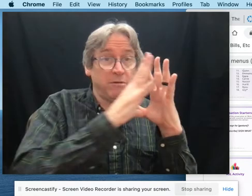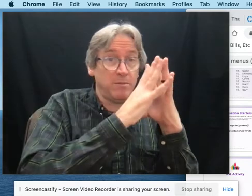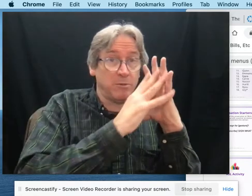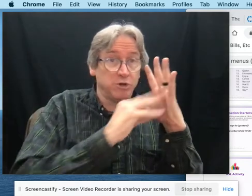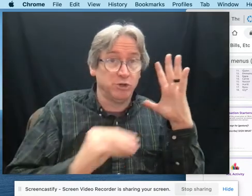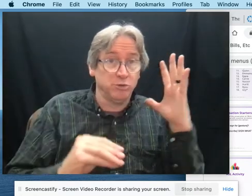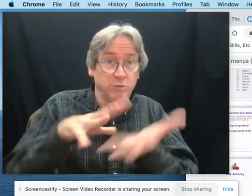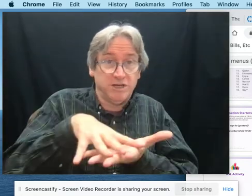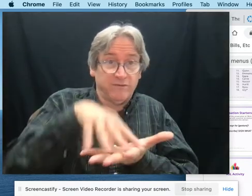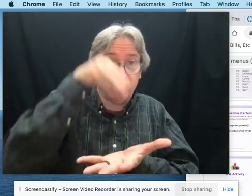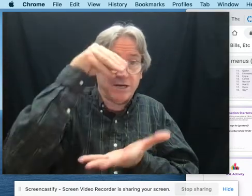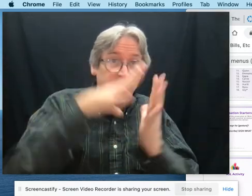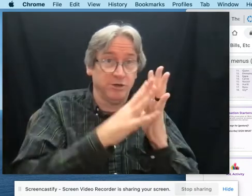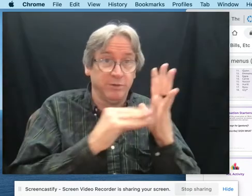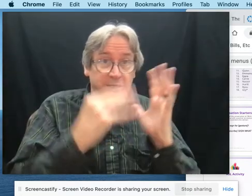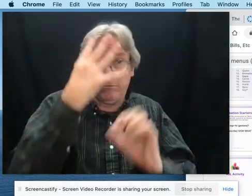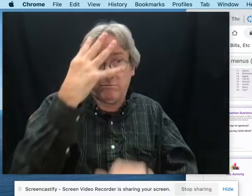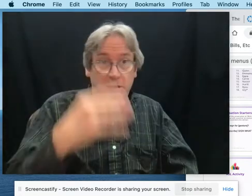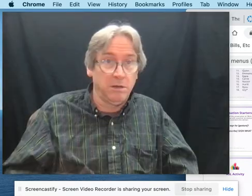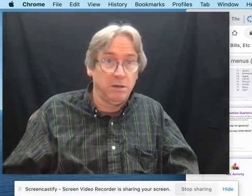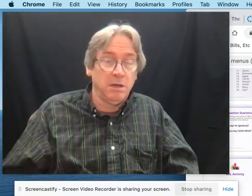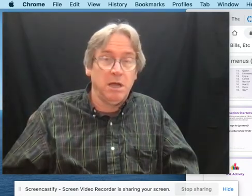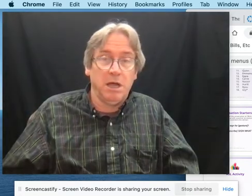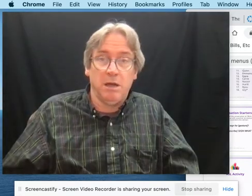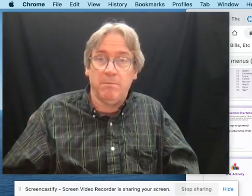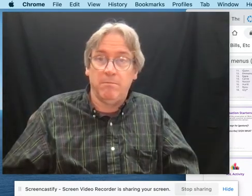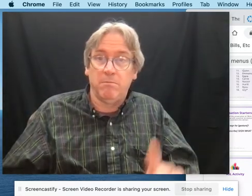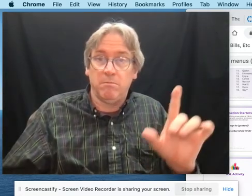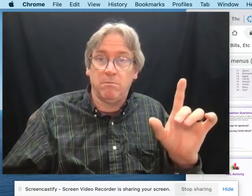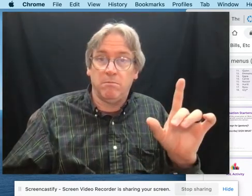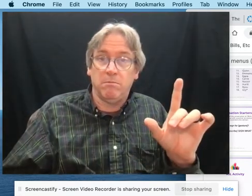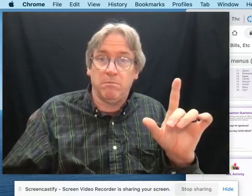Copy from, remember, shunk, whichever direction you're doing it.